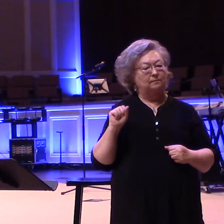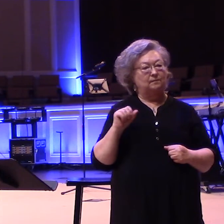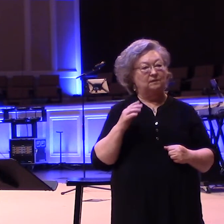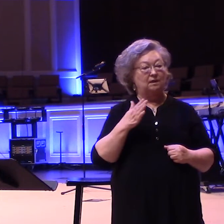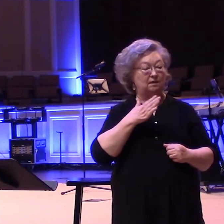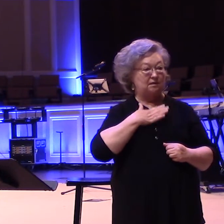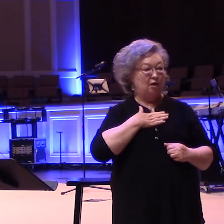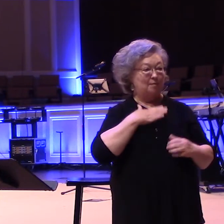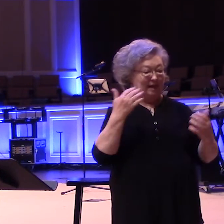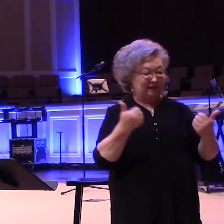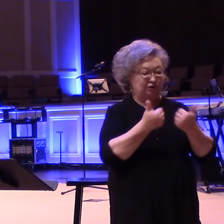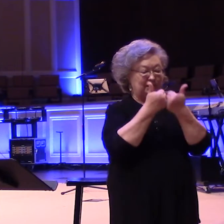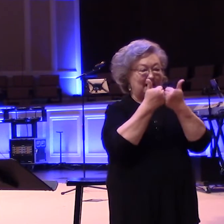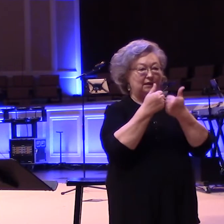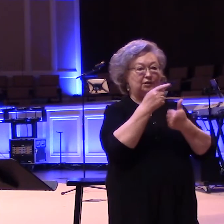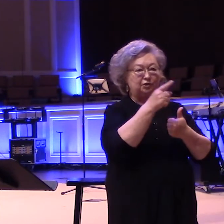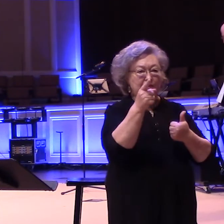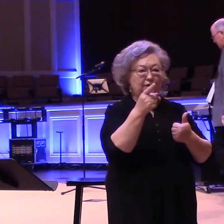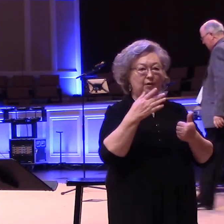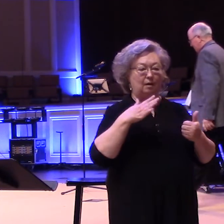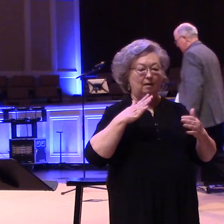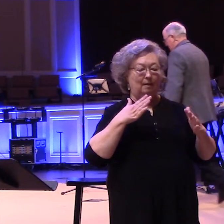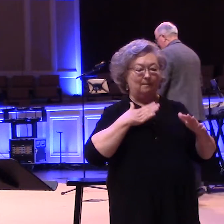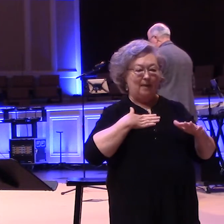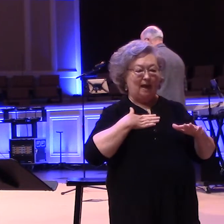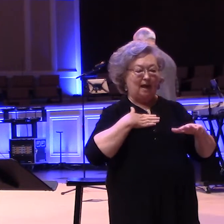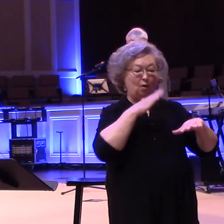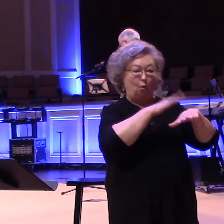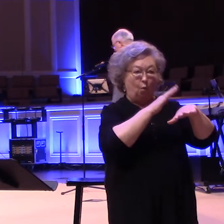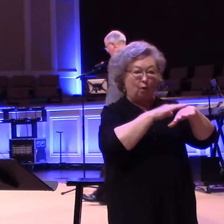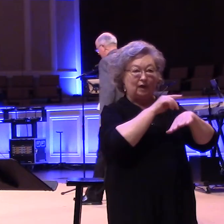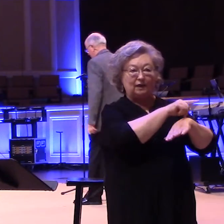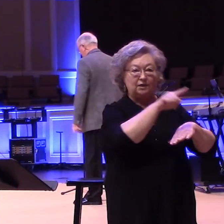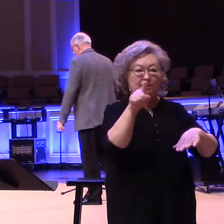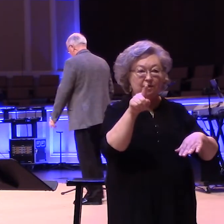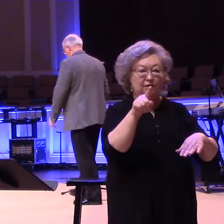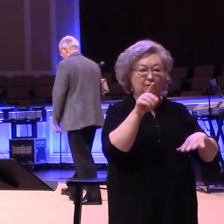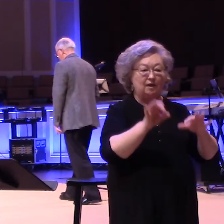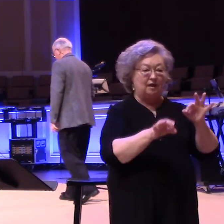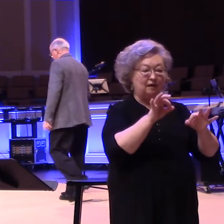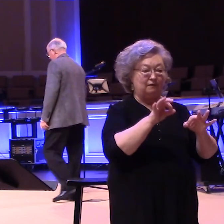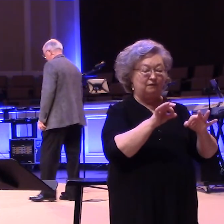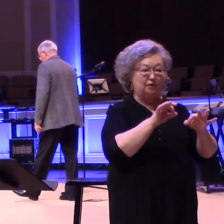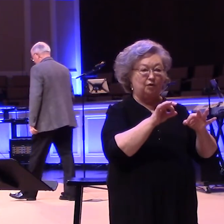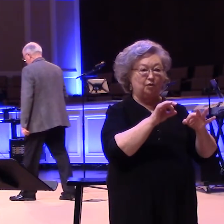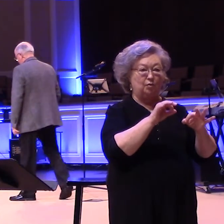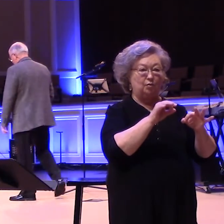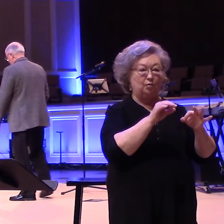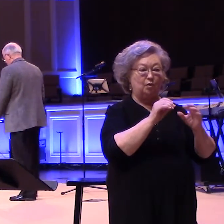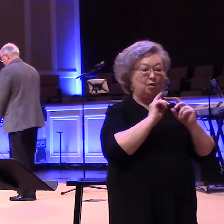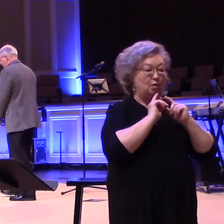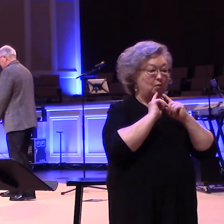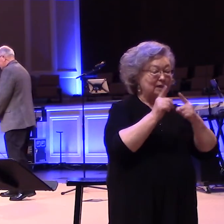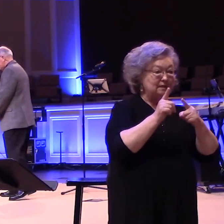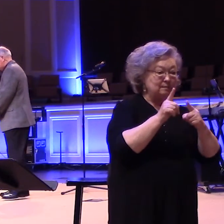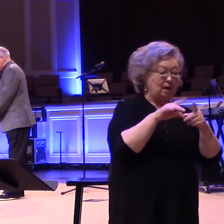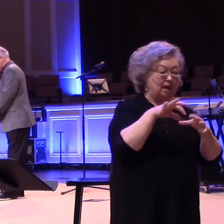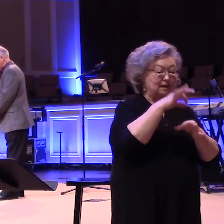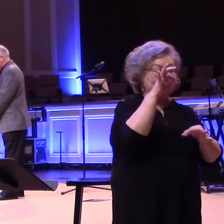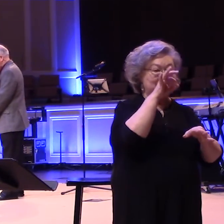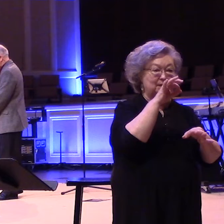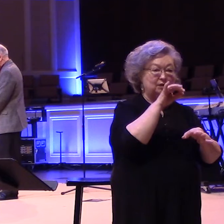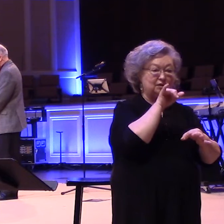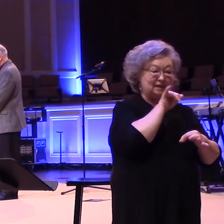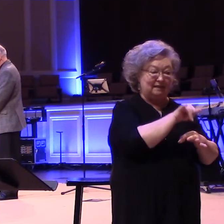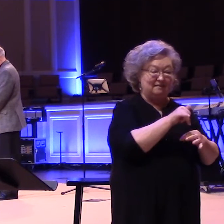challenge, maybe even a little warning. If that's your spiritual response to the call to give,